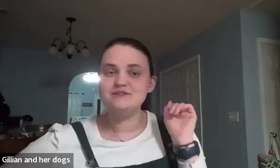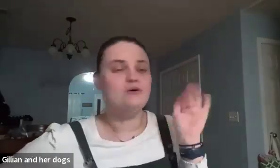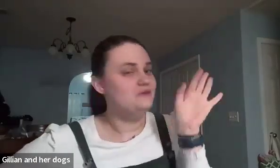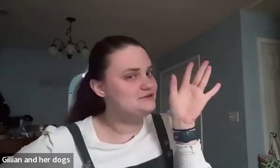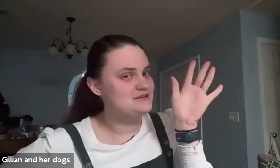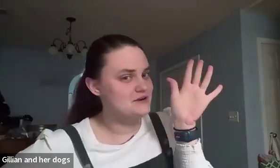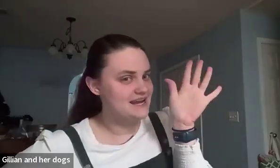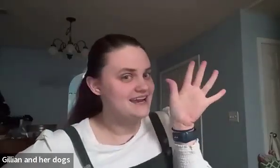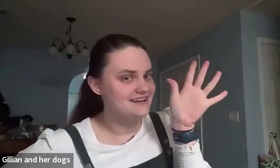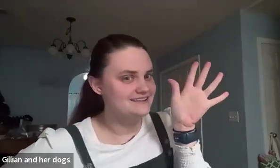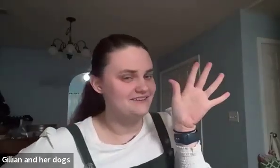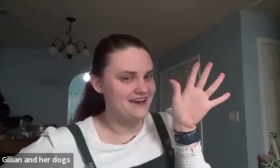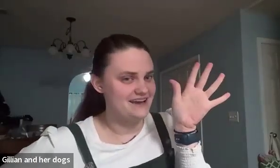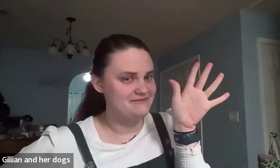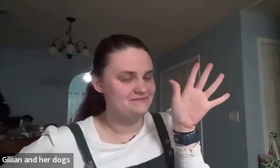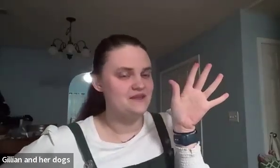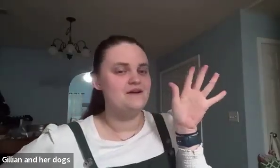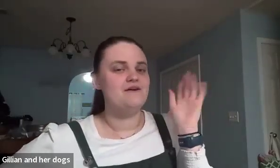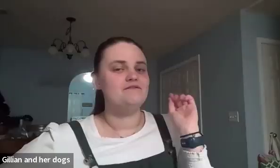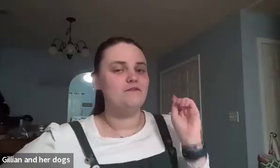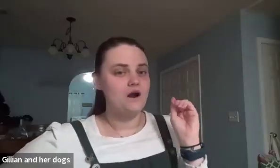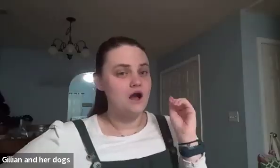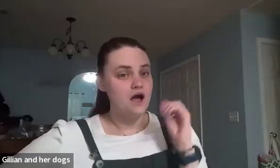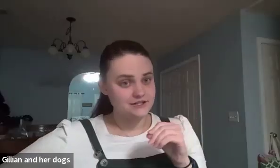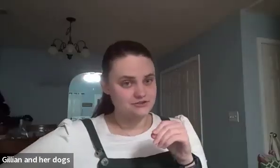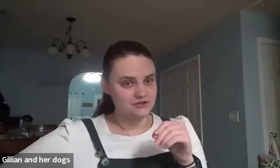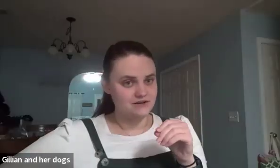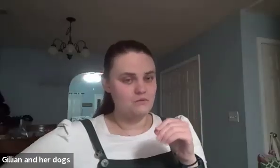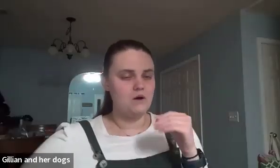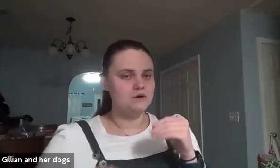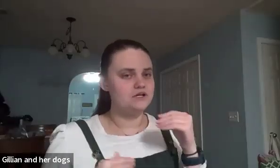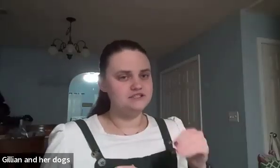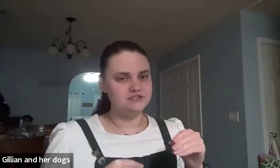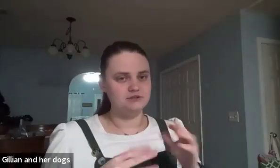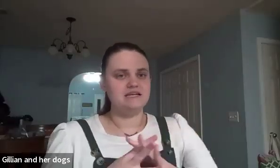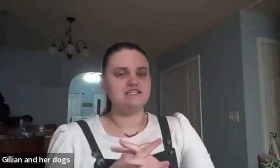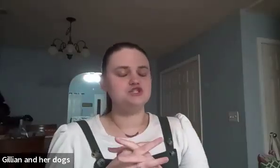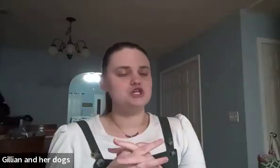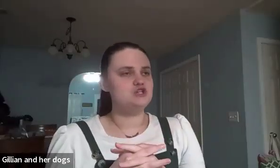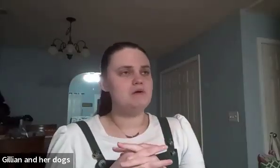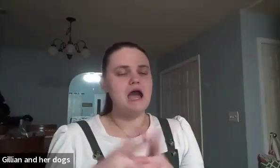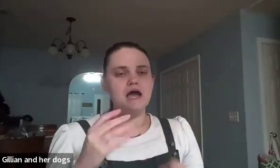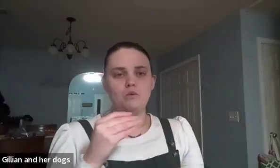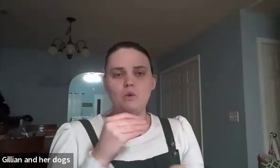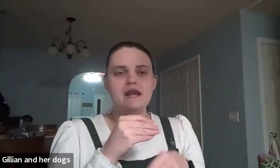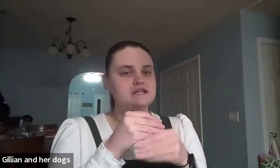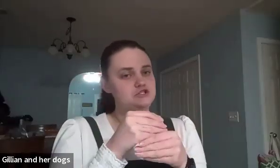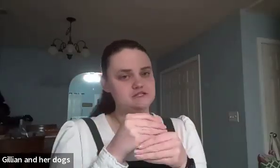still only using one hand, okay? For 100, what we're going to do is it's just you add one extra